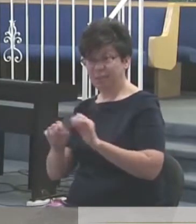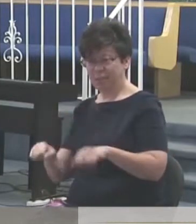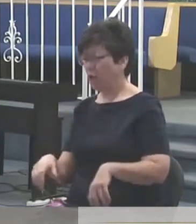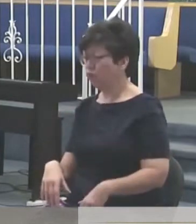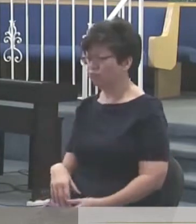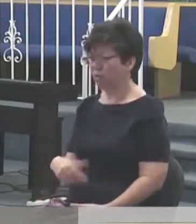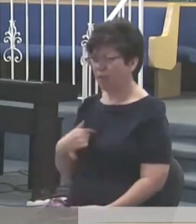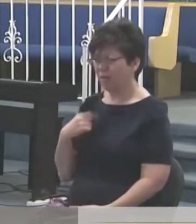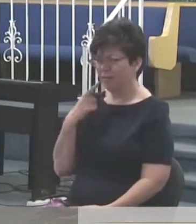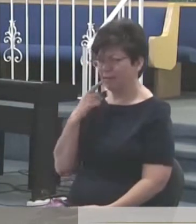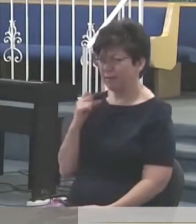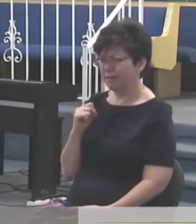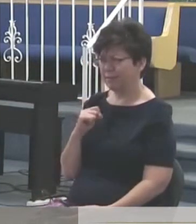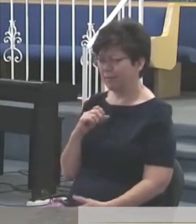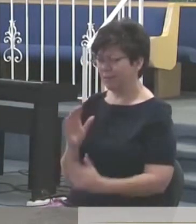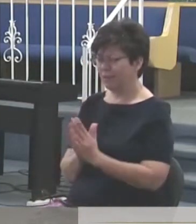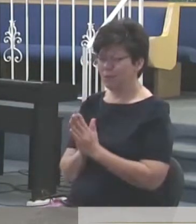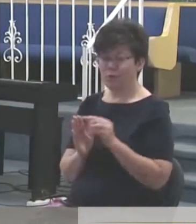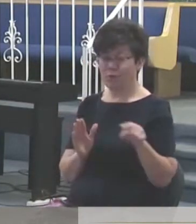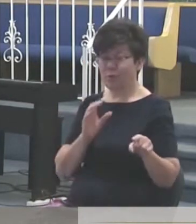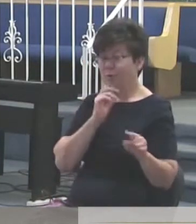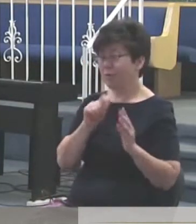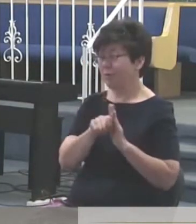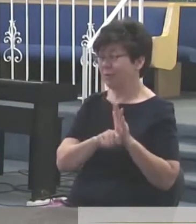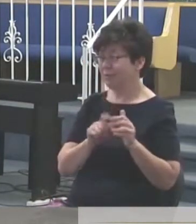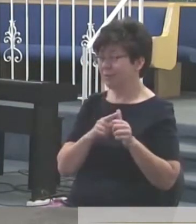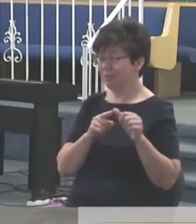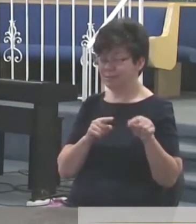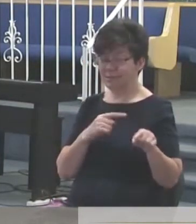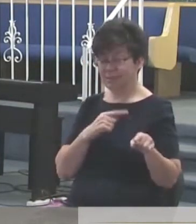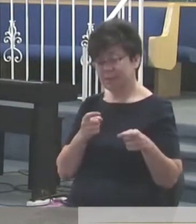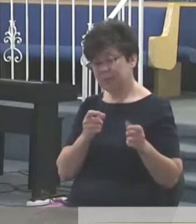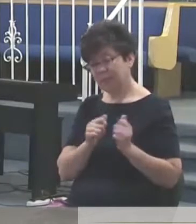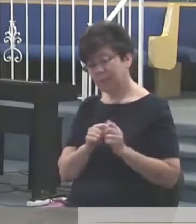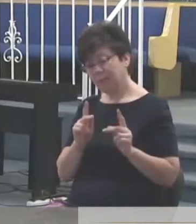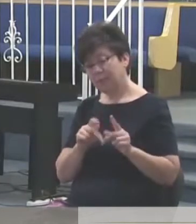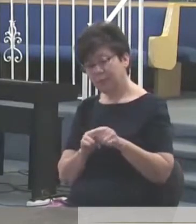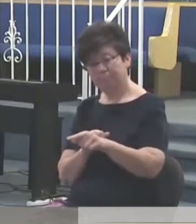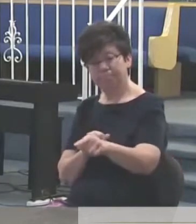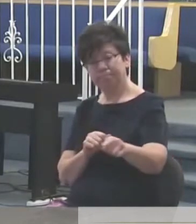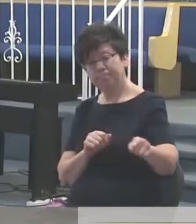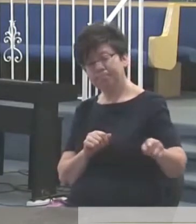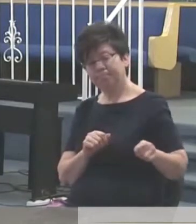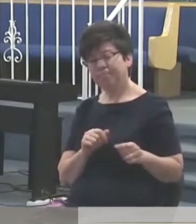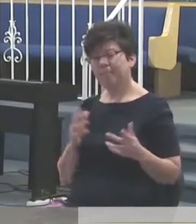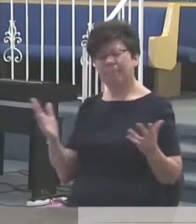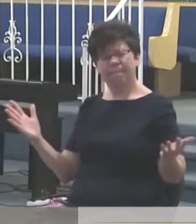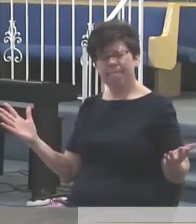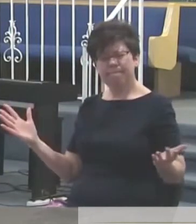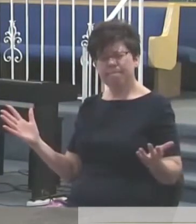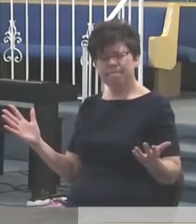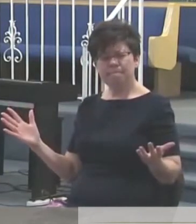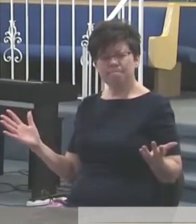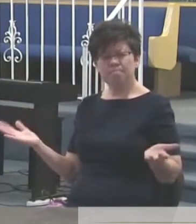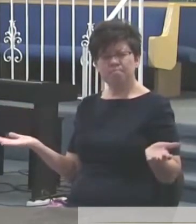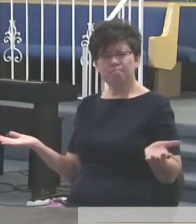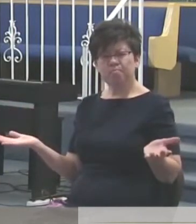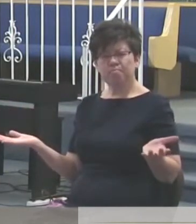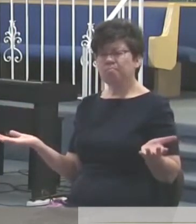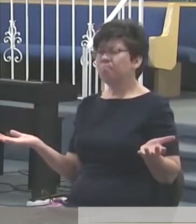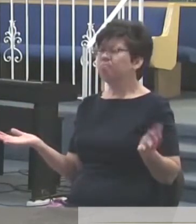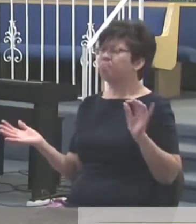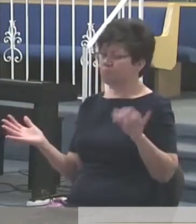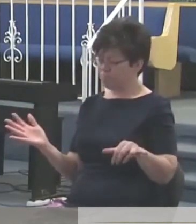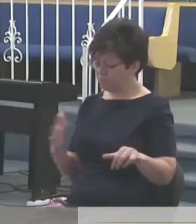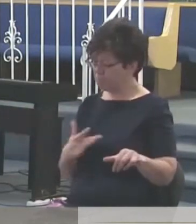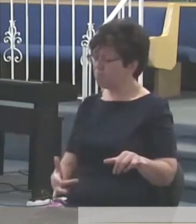And in the book of Zephaniah, he's dealing with a group of people that would go